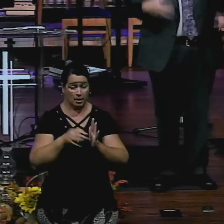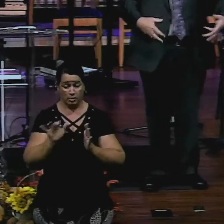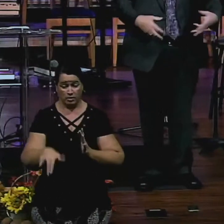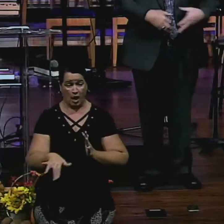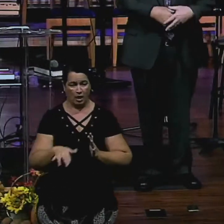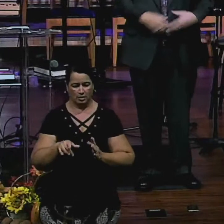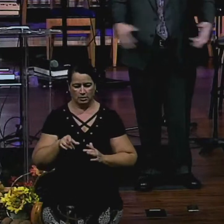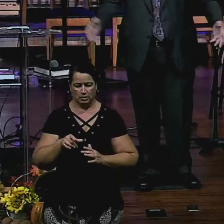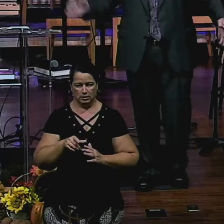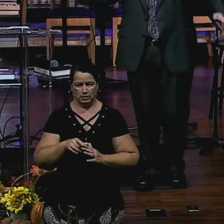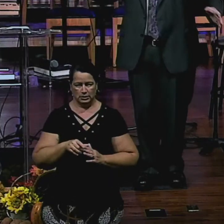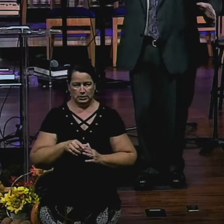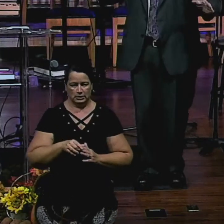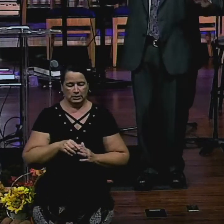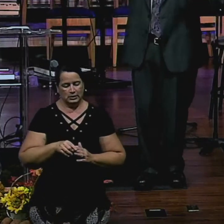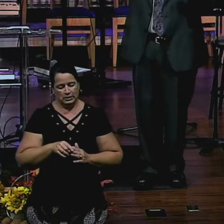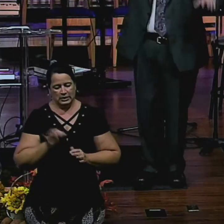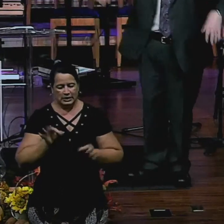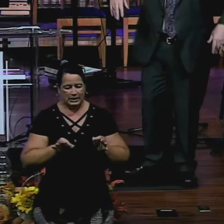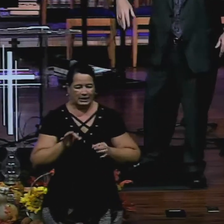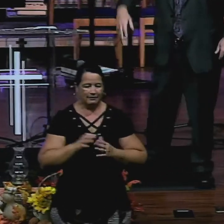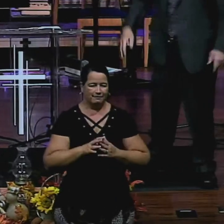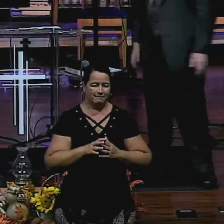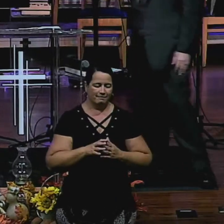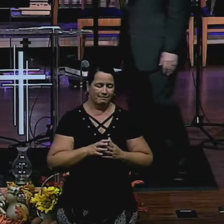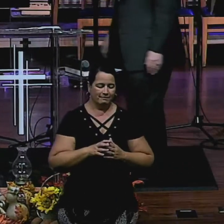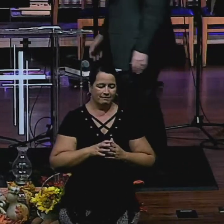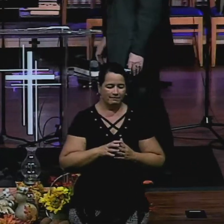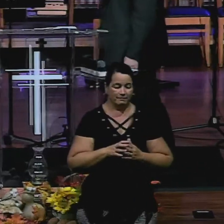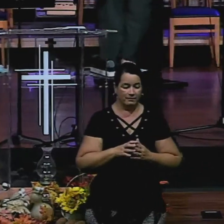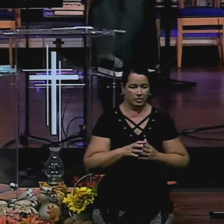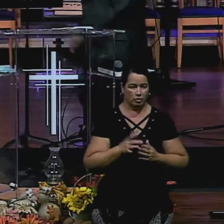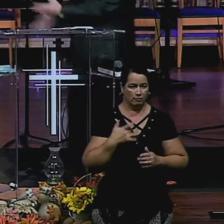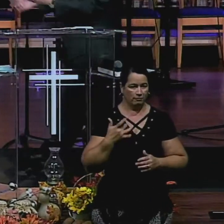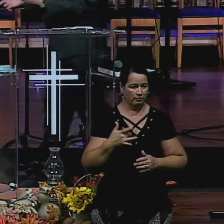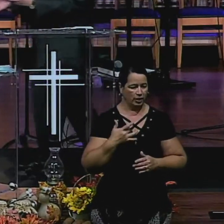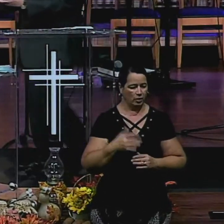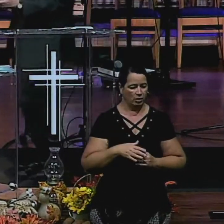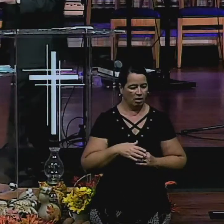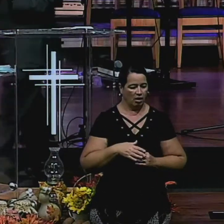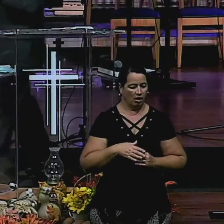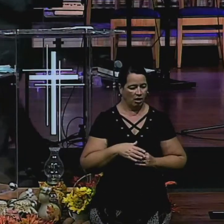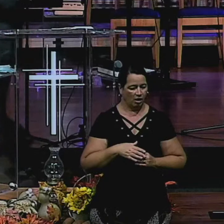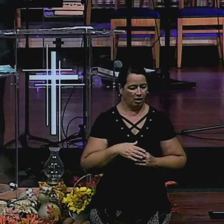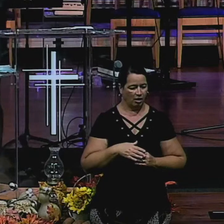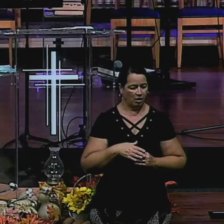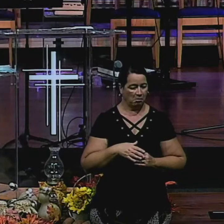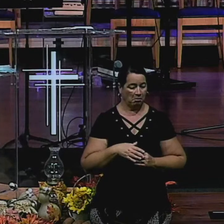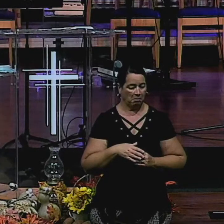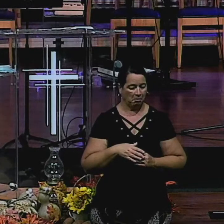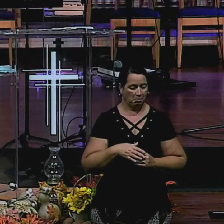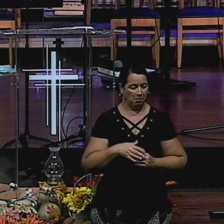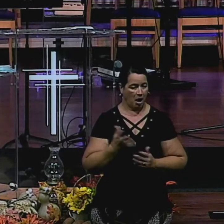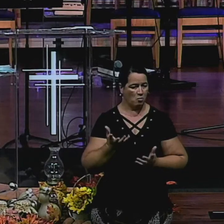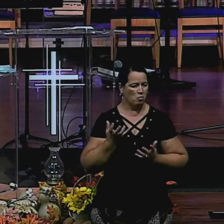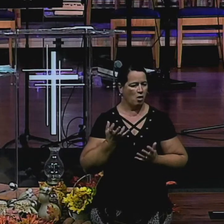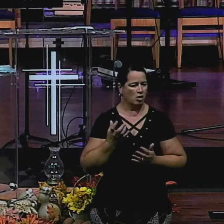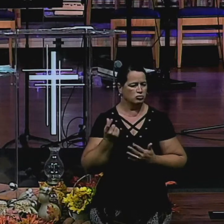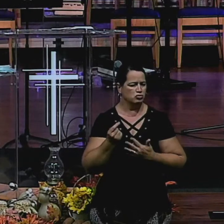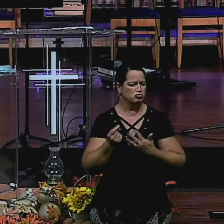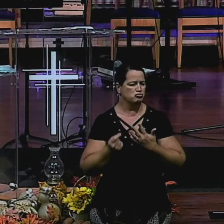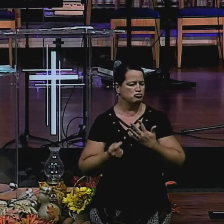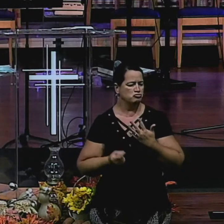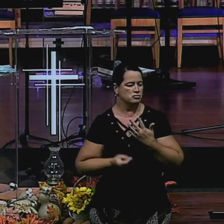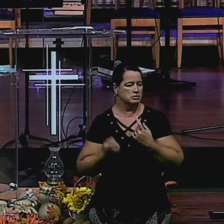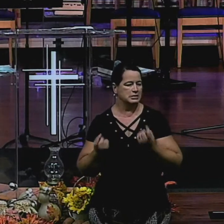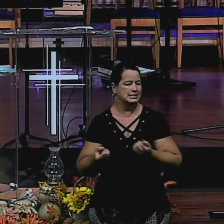is fleshly is sinful. Don't even fight it. So if you're in Christ, yeah, you've been saved. Just go ahead. Let it rip.